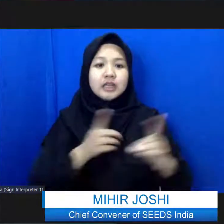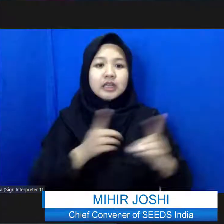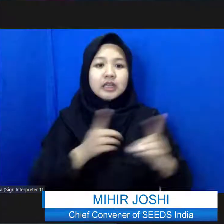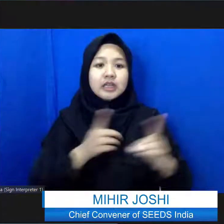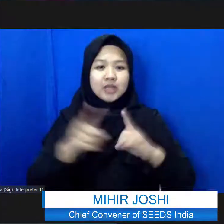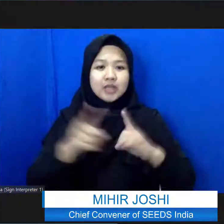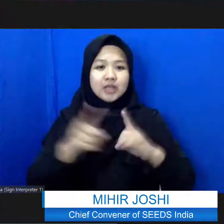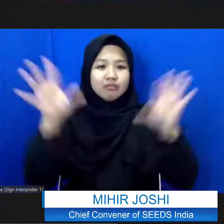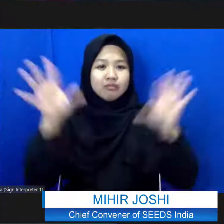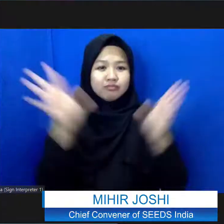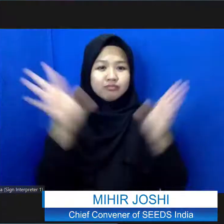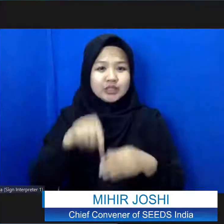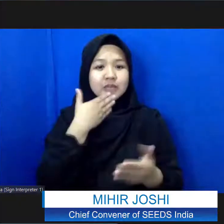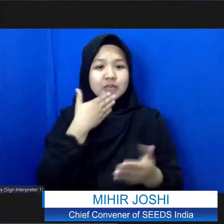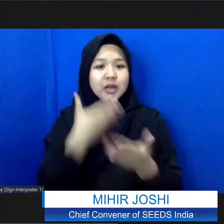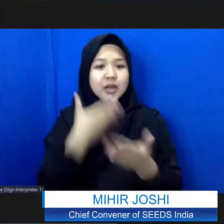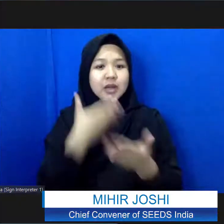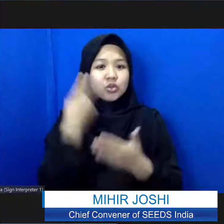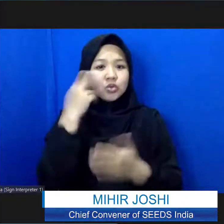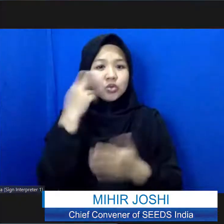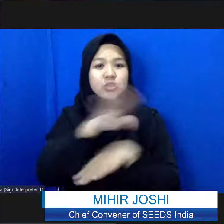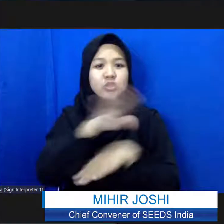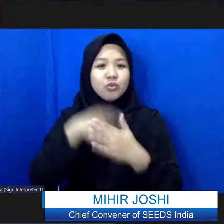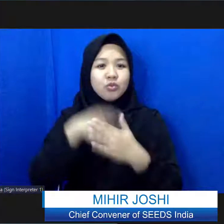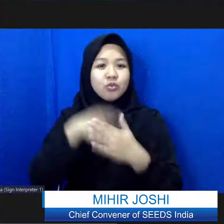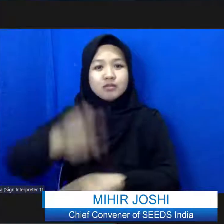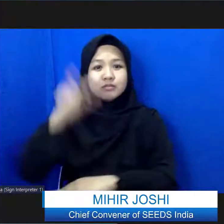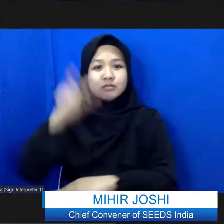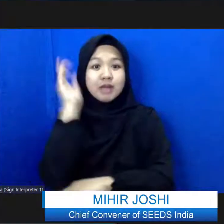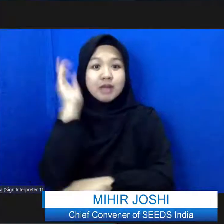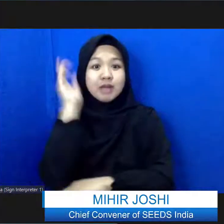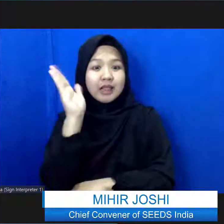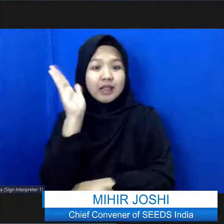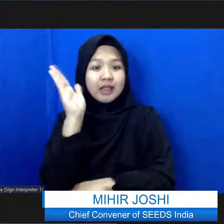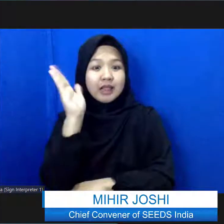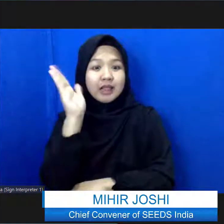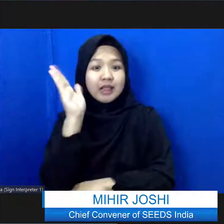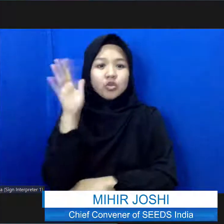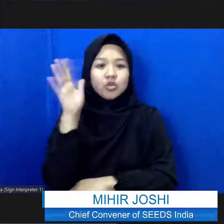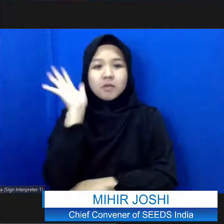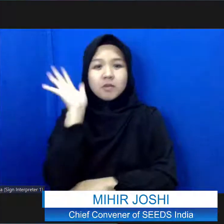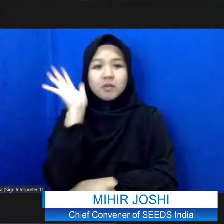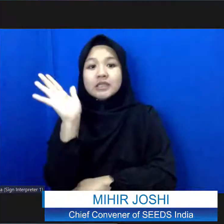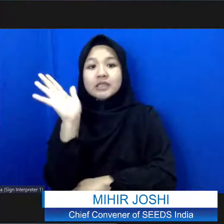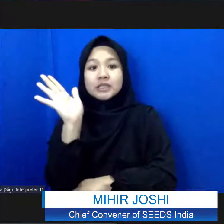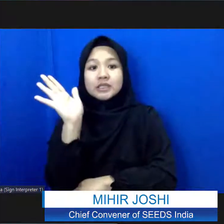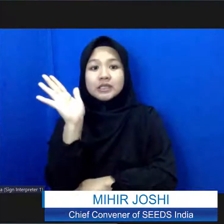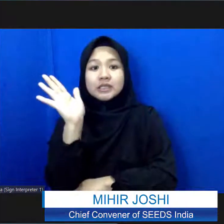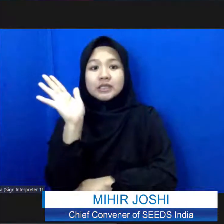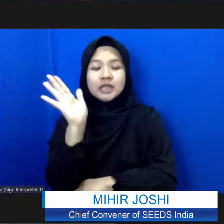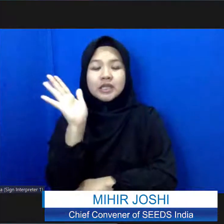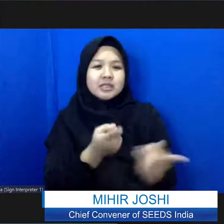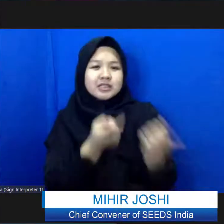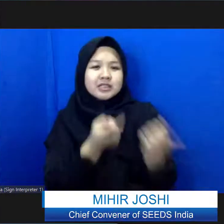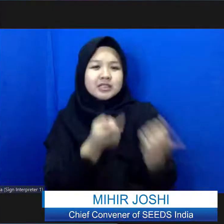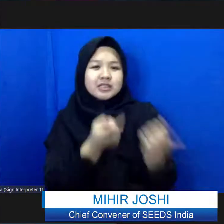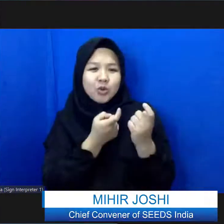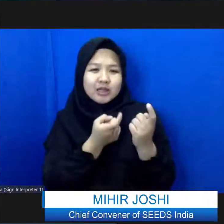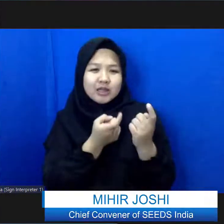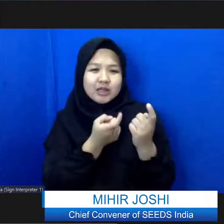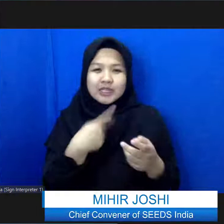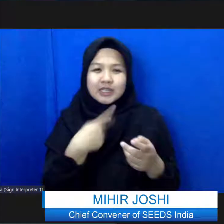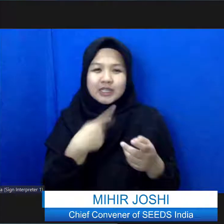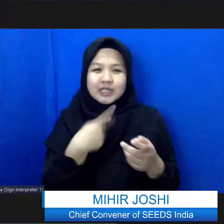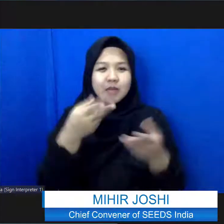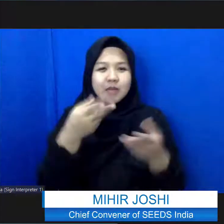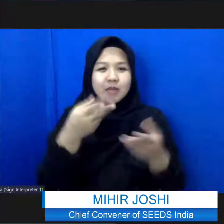huge thank you to all the panelists for their presentations and stimulating and giving us thoughts for